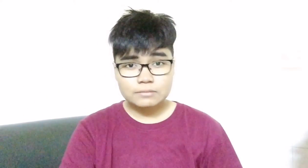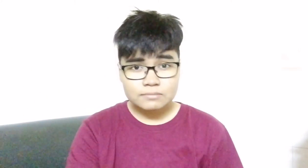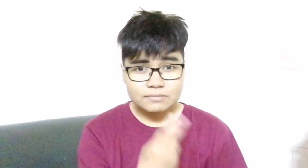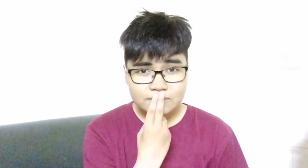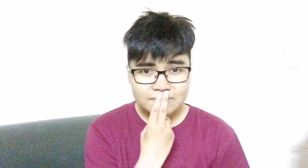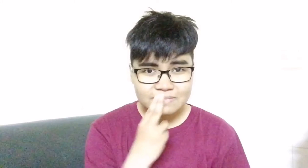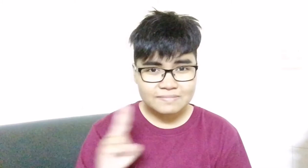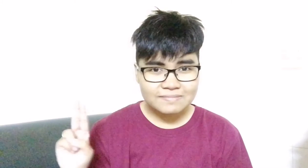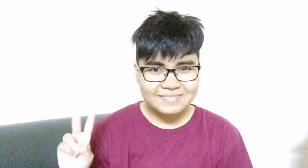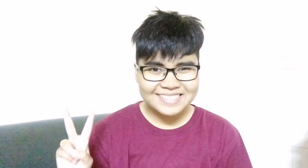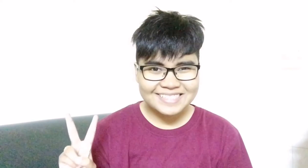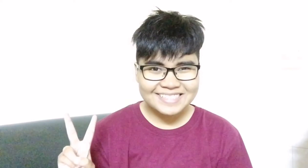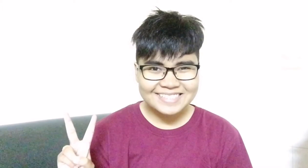And I kiss you too